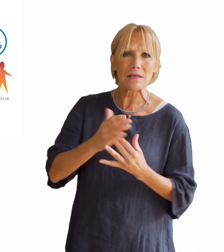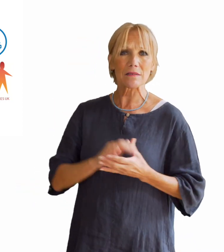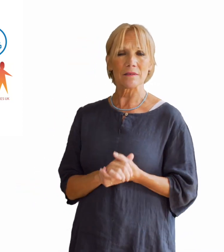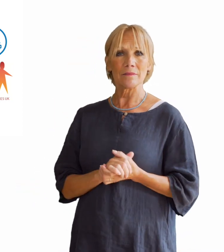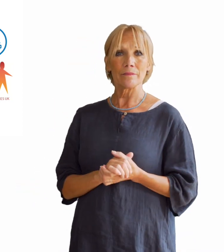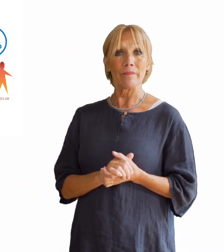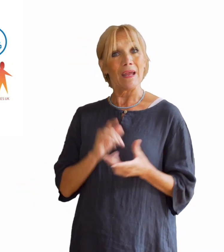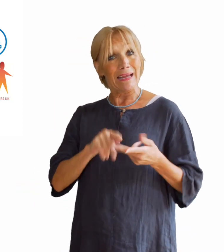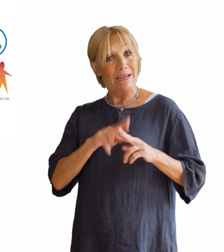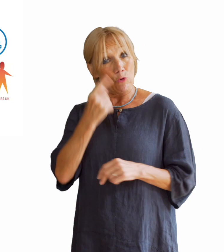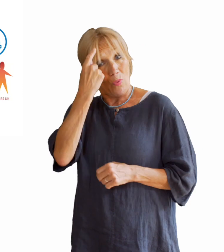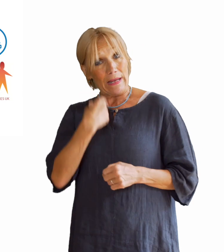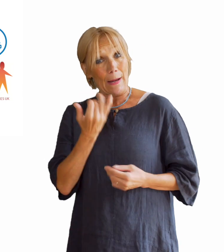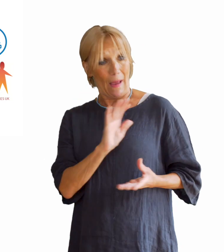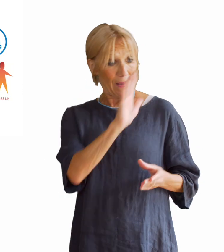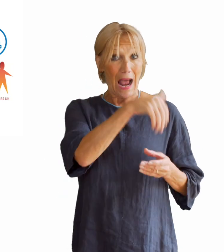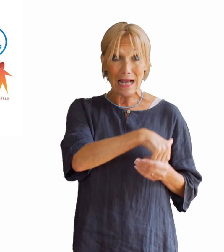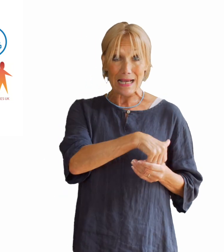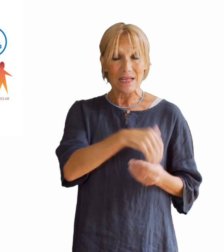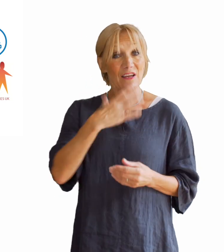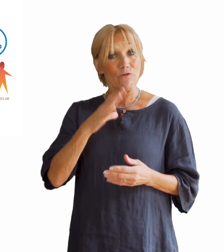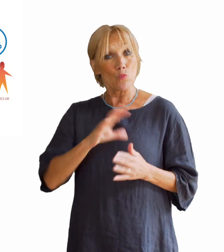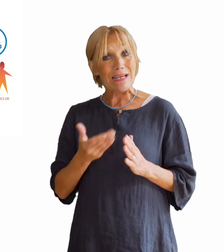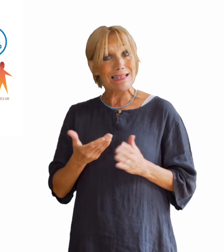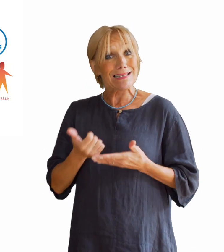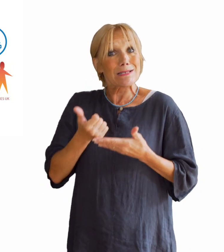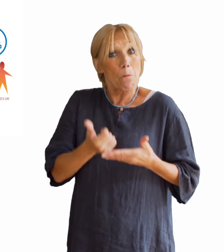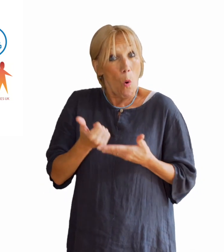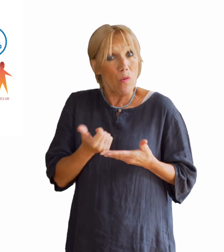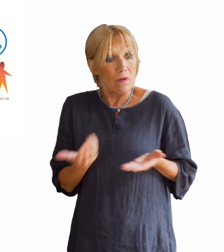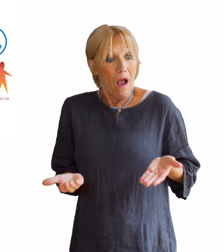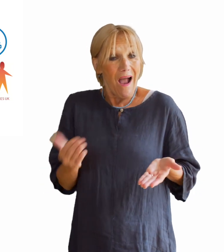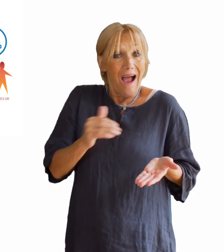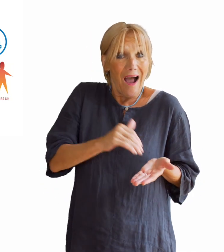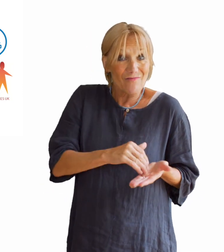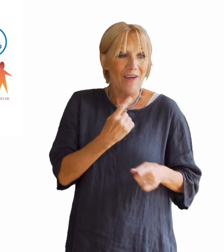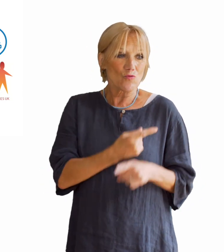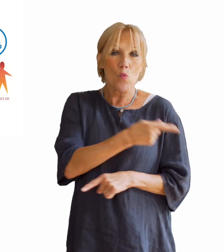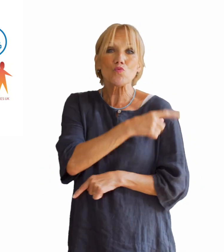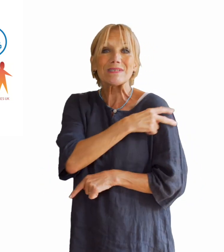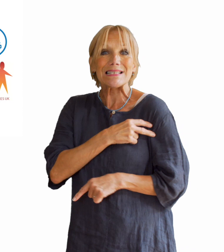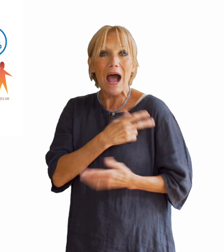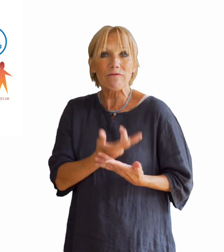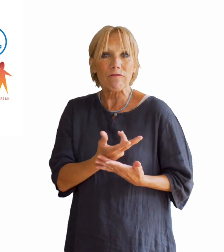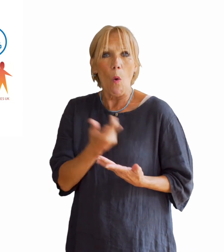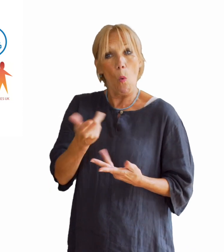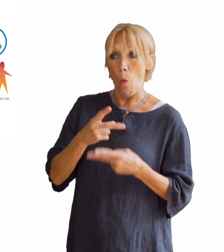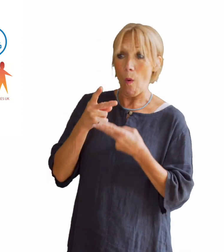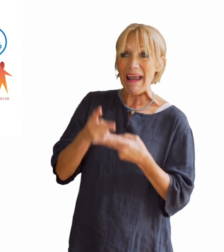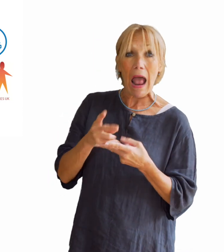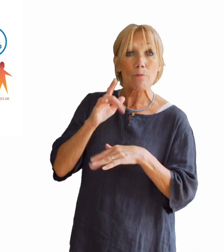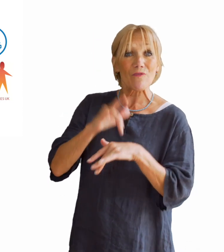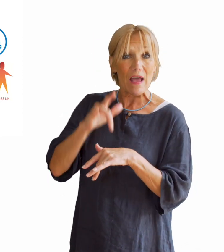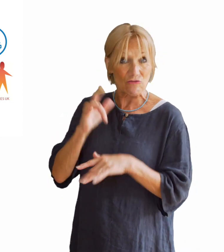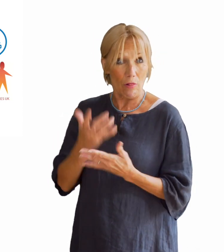considering attending a meeting centre, if you need additional support to get there, discuss your situation with meeting centre staff or care professionals that